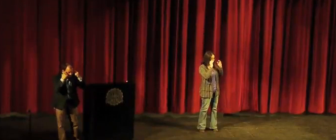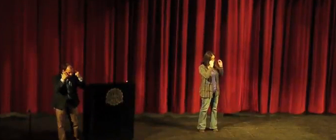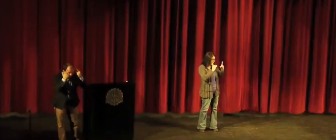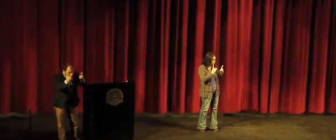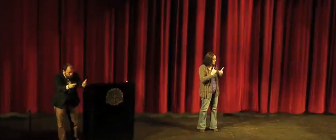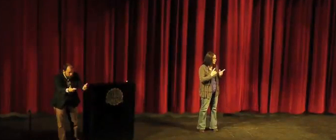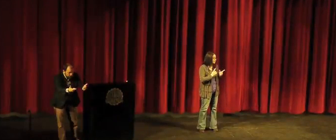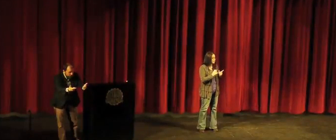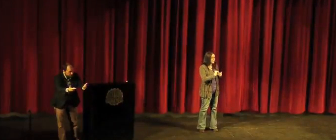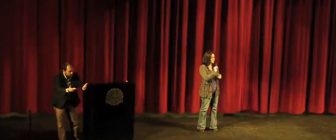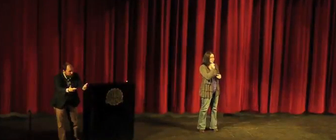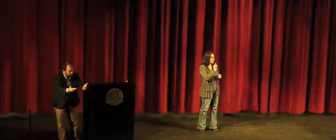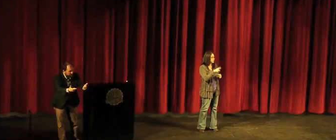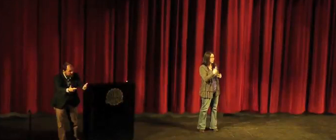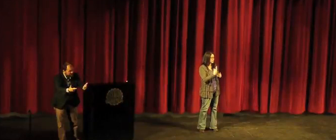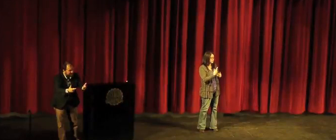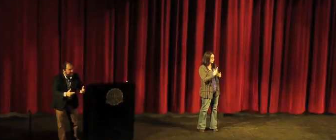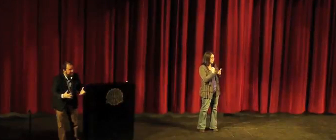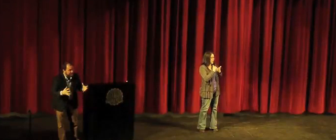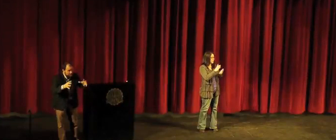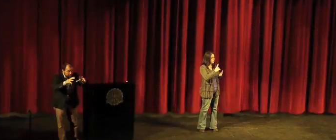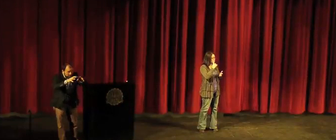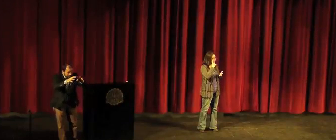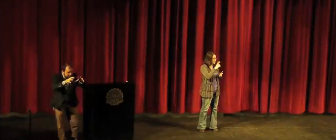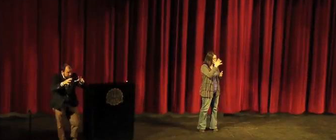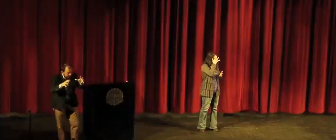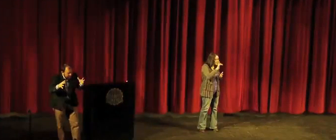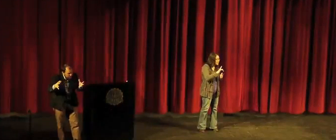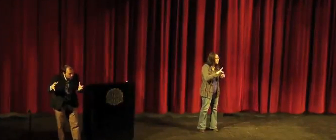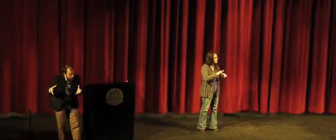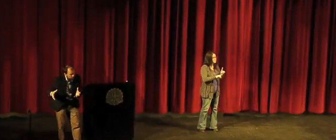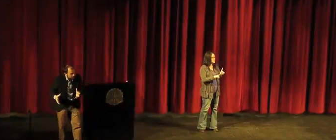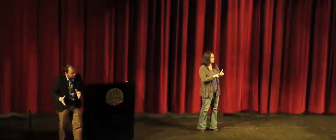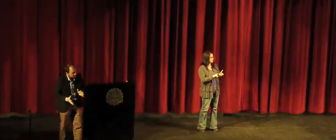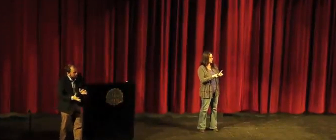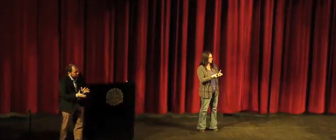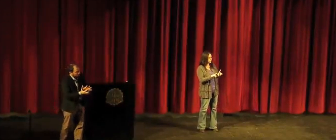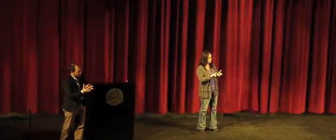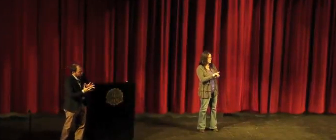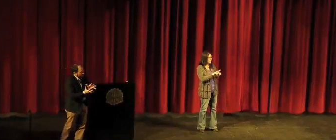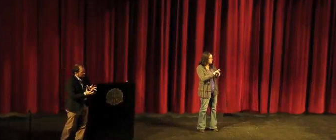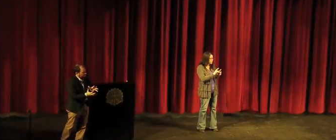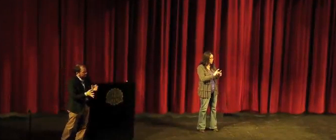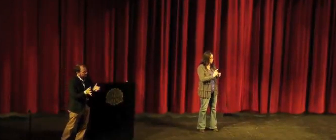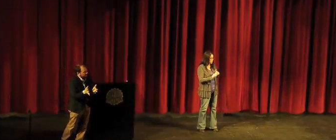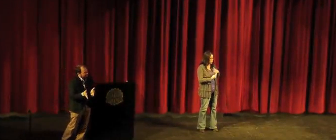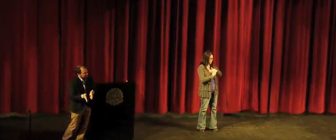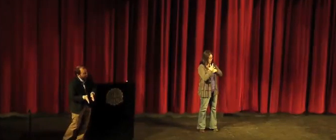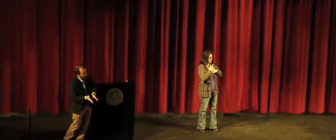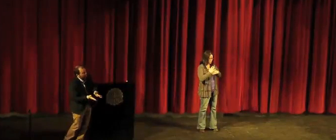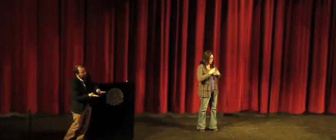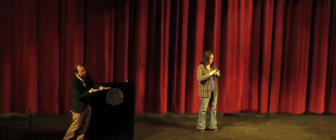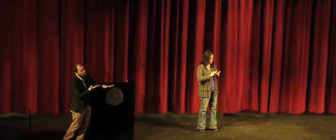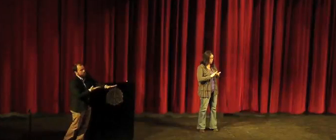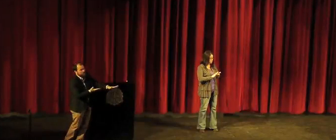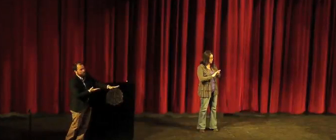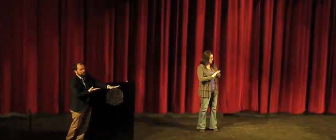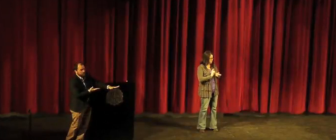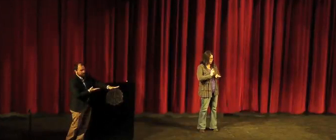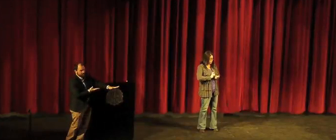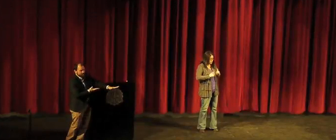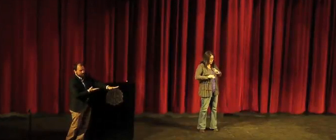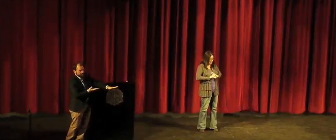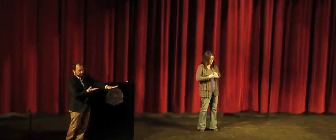is, again, not just equipping your minds and intellects, but ideally is also recruiting you into a project that is reforming